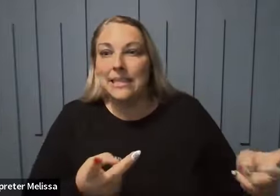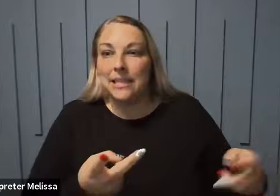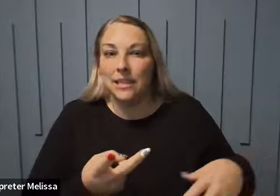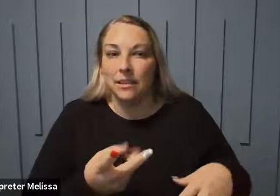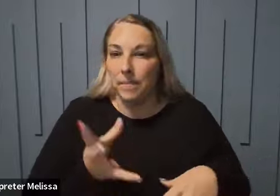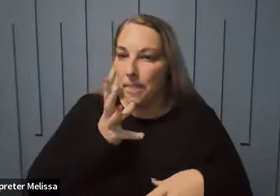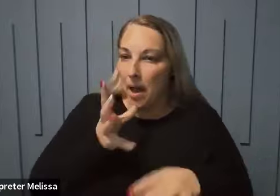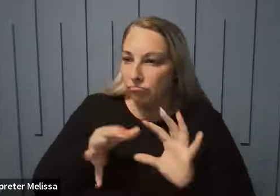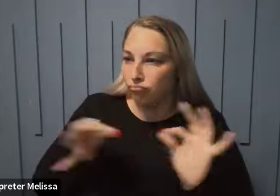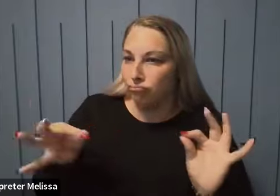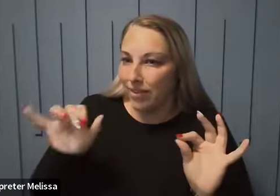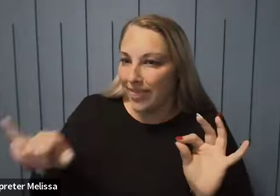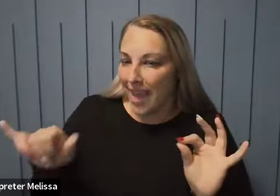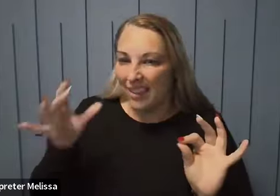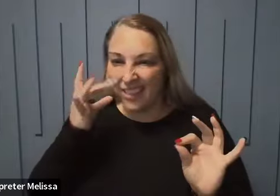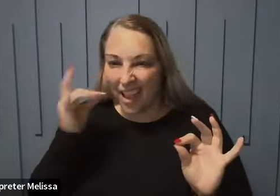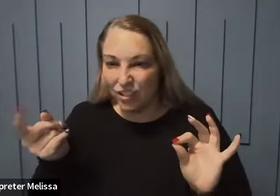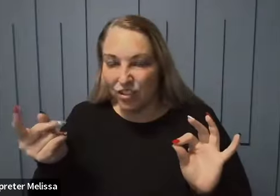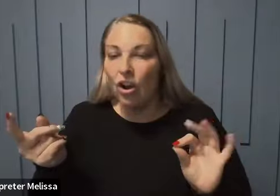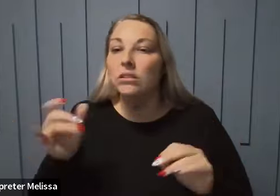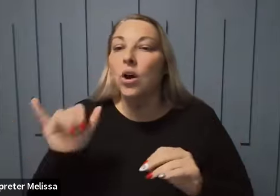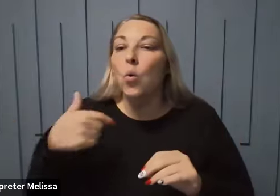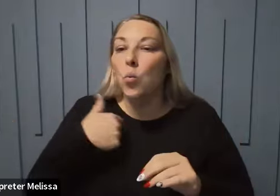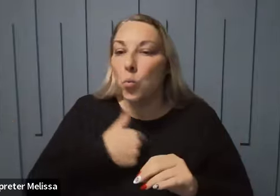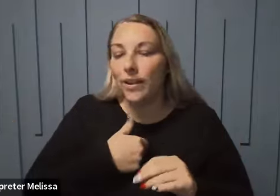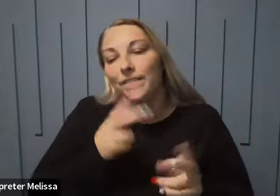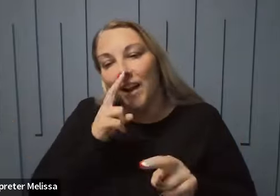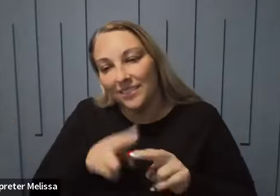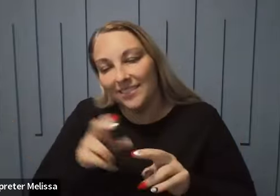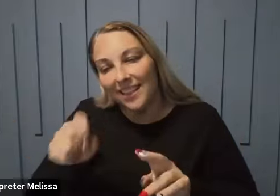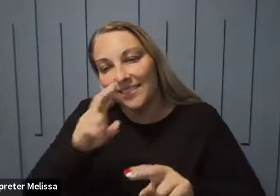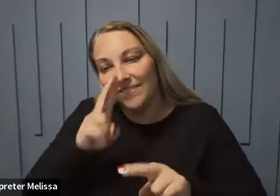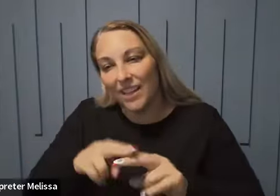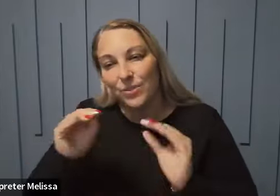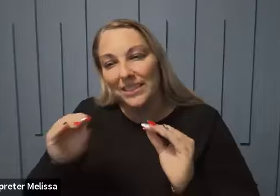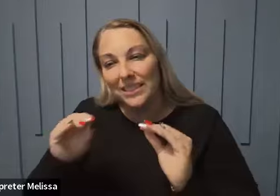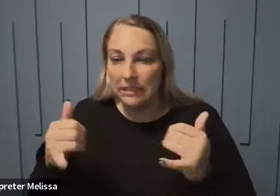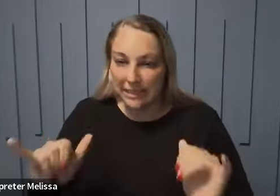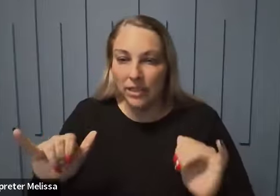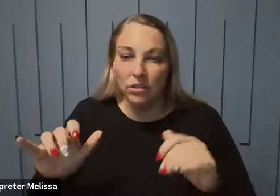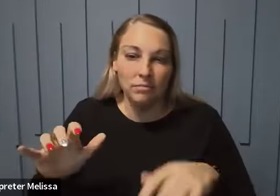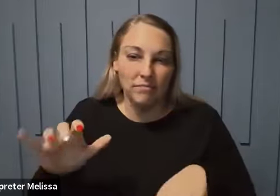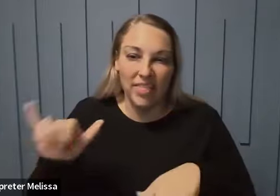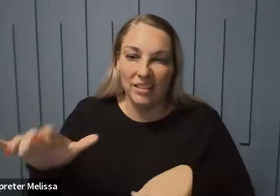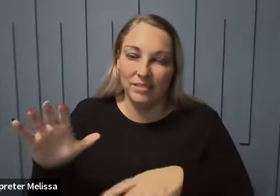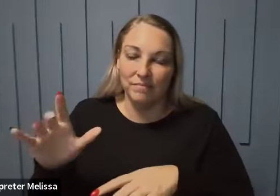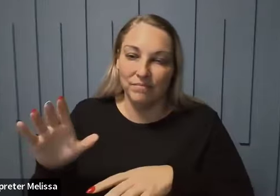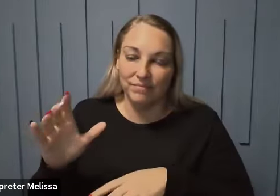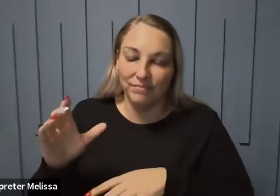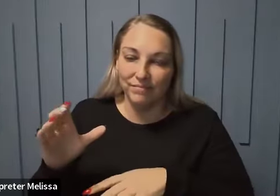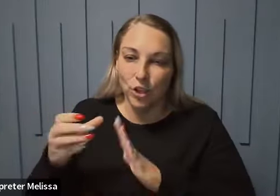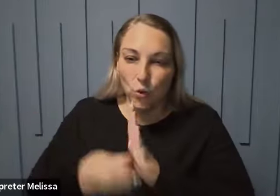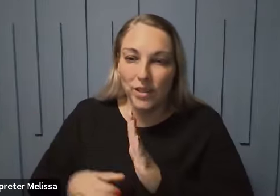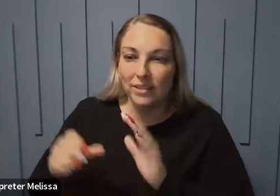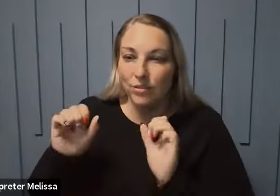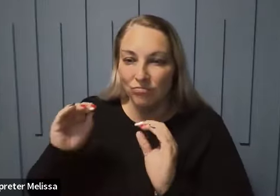hail. It seems a bit scary. So, idioms are a thing that, yes, they're fun to teach, and we often still have to do that as a unit, but there are some